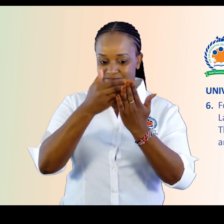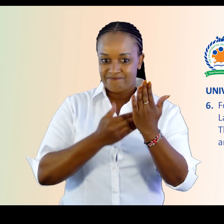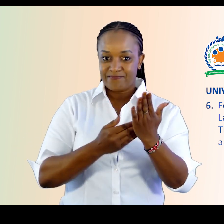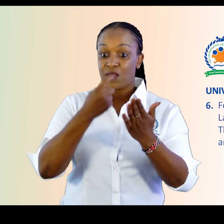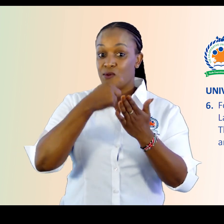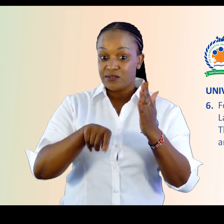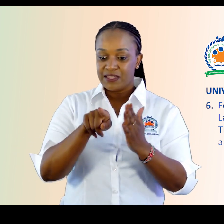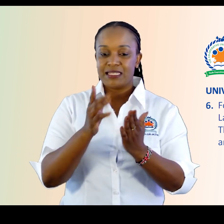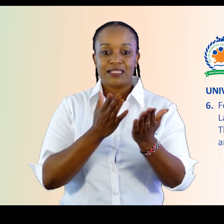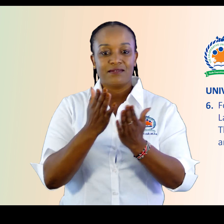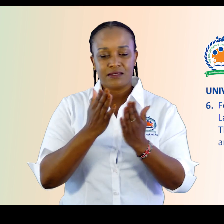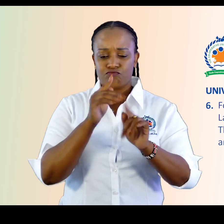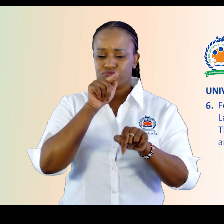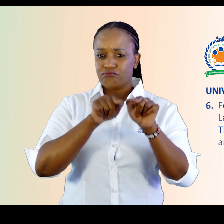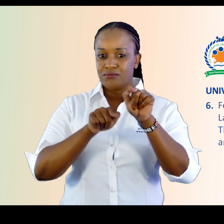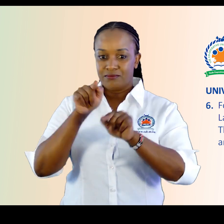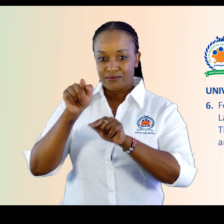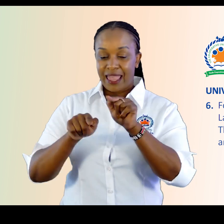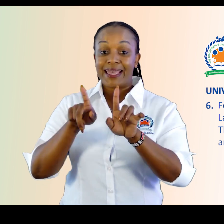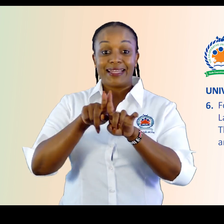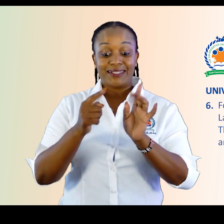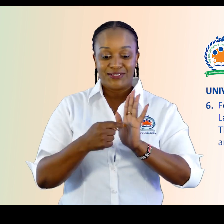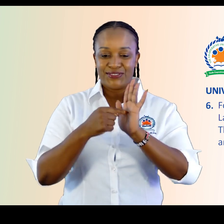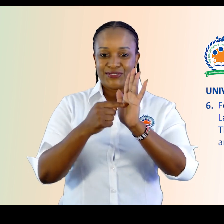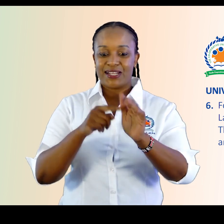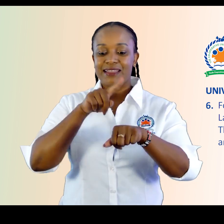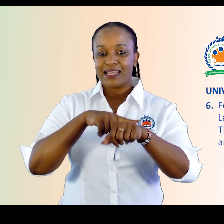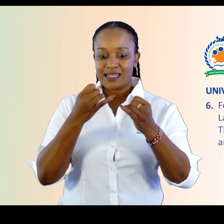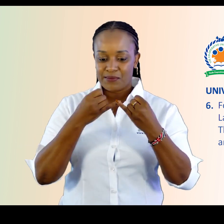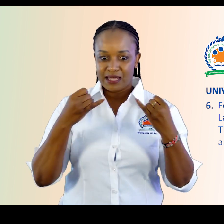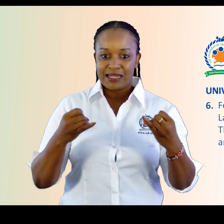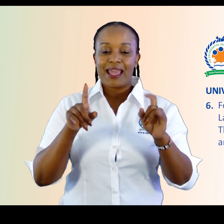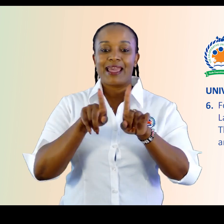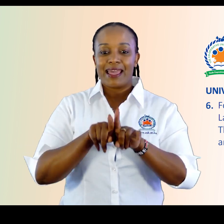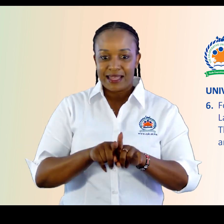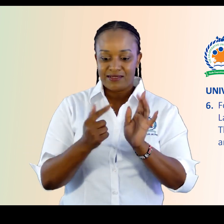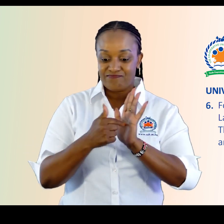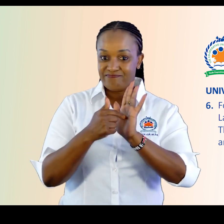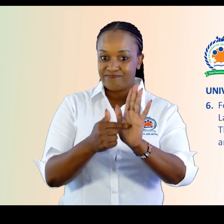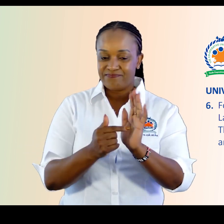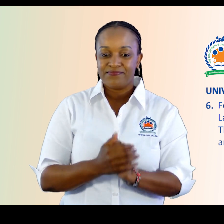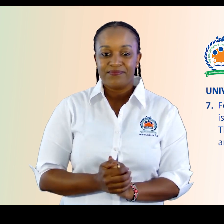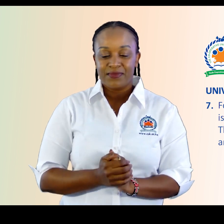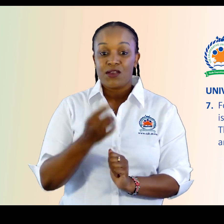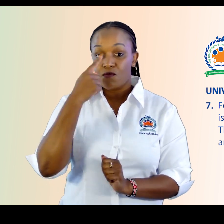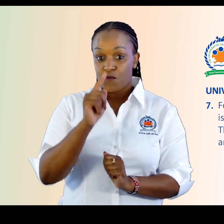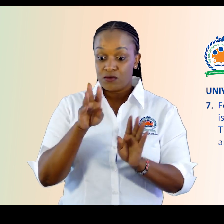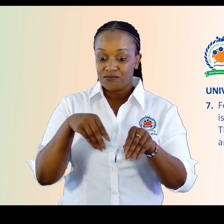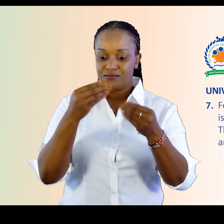The charges for this service are varied as displayed and the timeline is as displayed. For the dispensing of